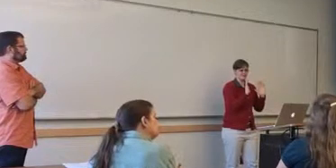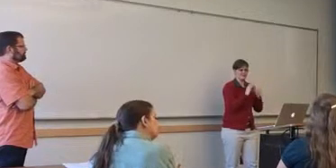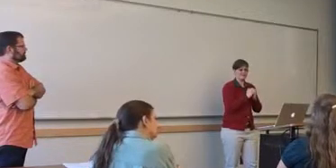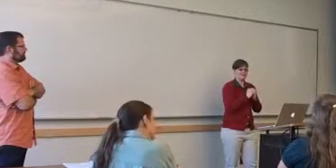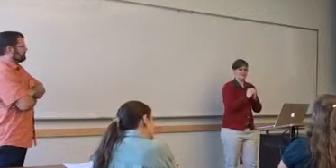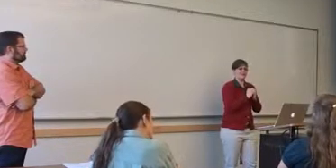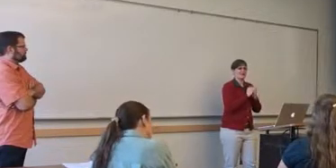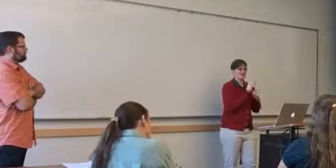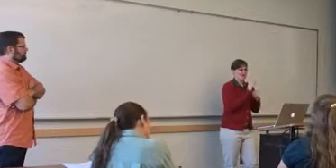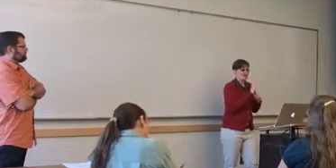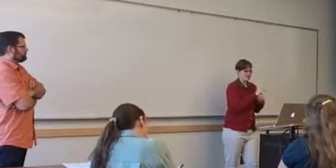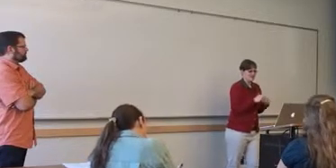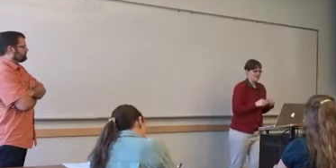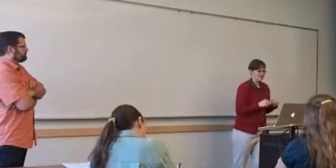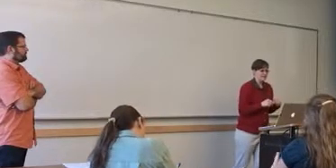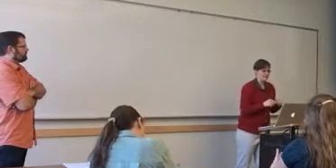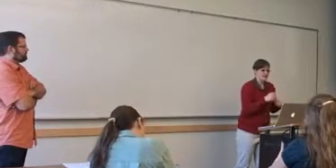ASL and